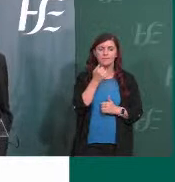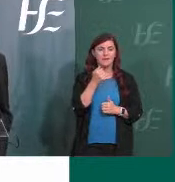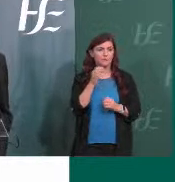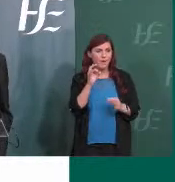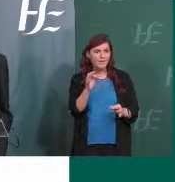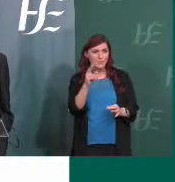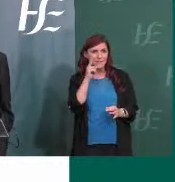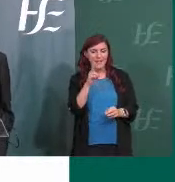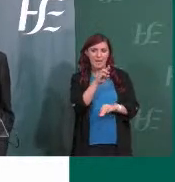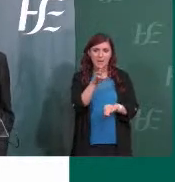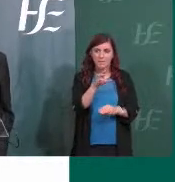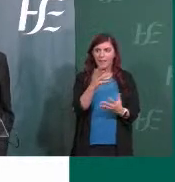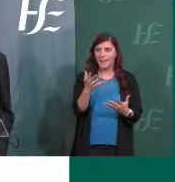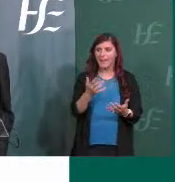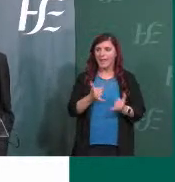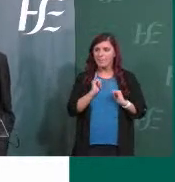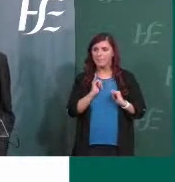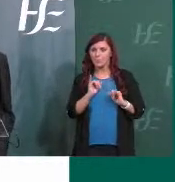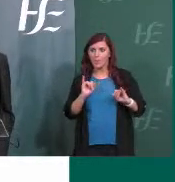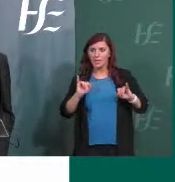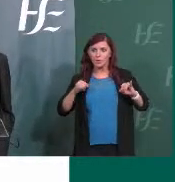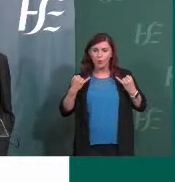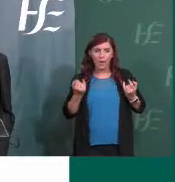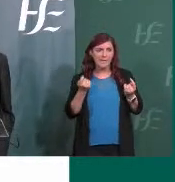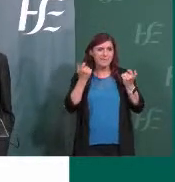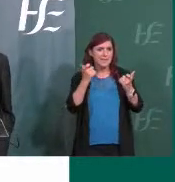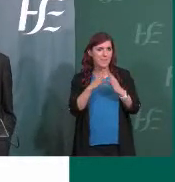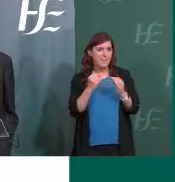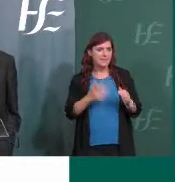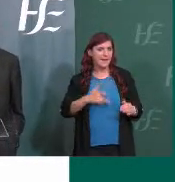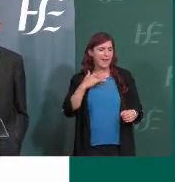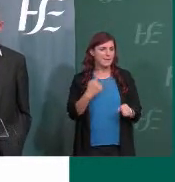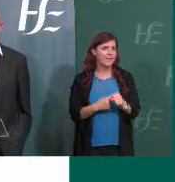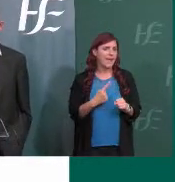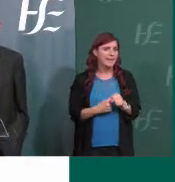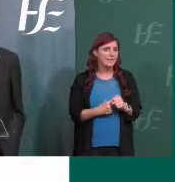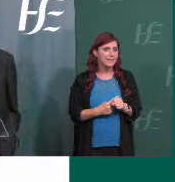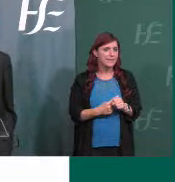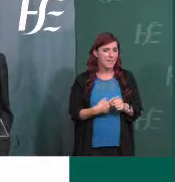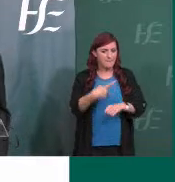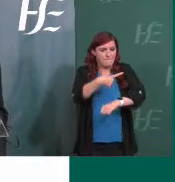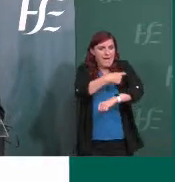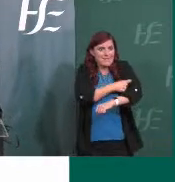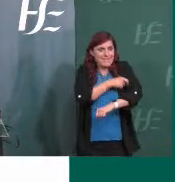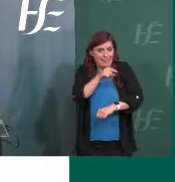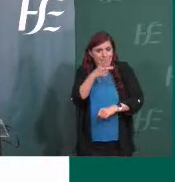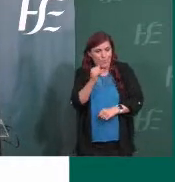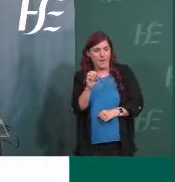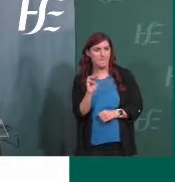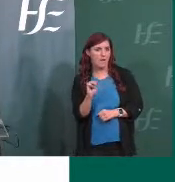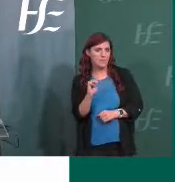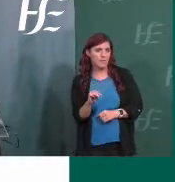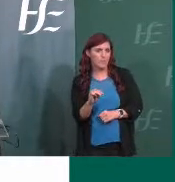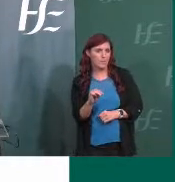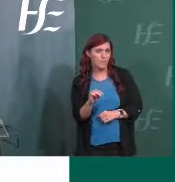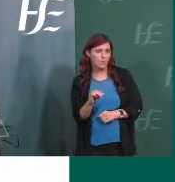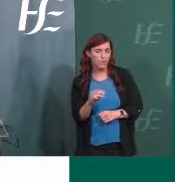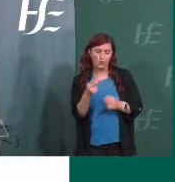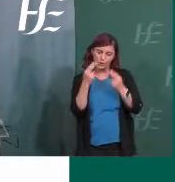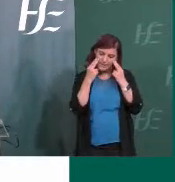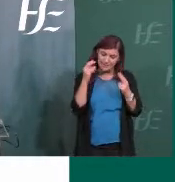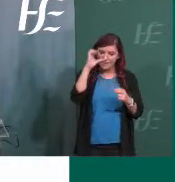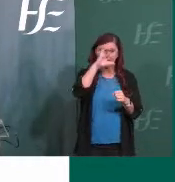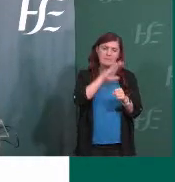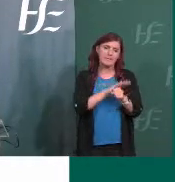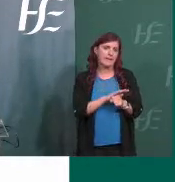people enjoying things in life again. The vaccine has made that possible. But as I say, some prudence is still required in